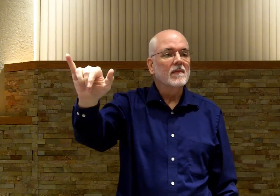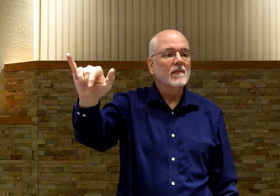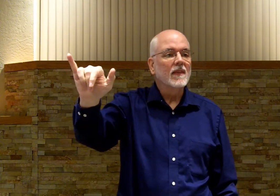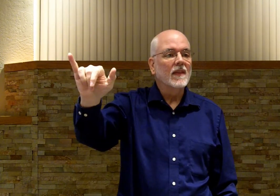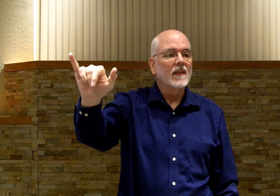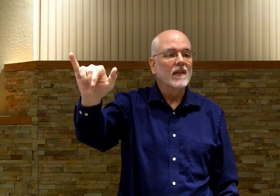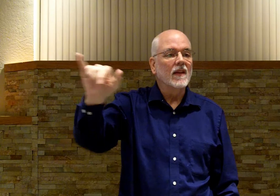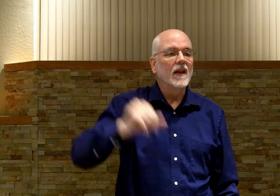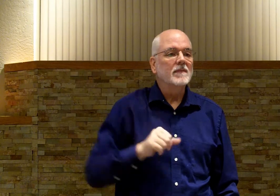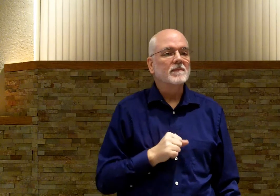Okay?